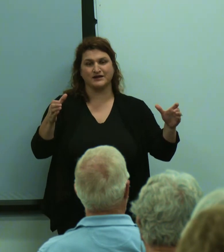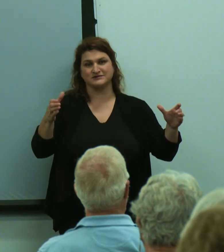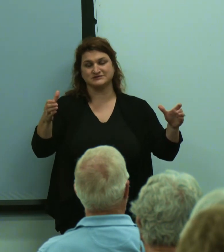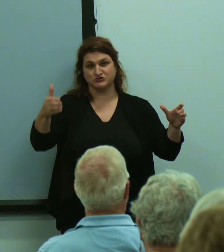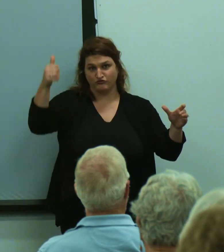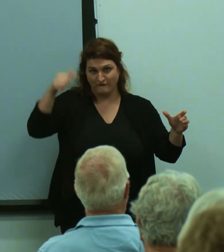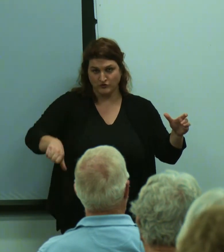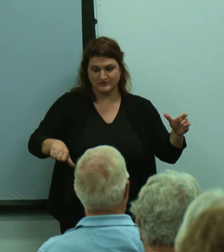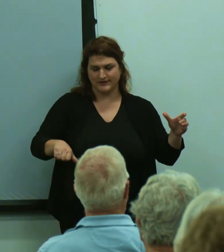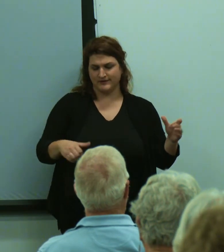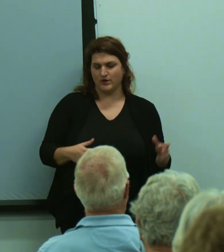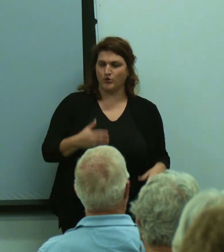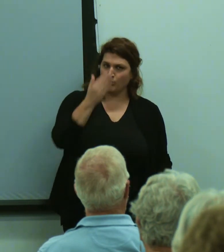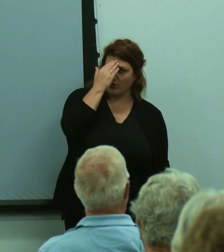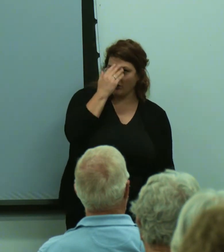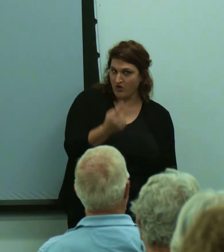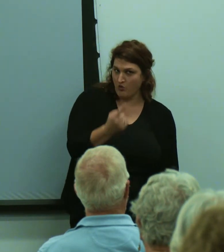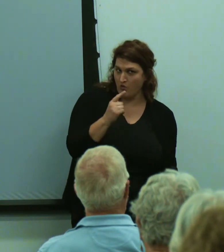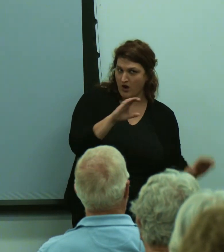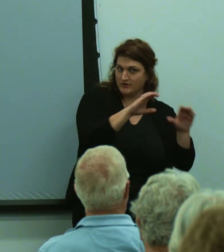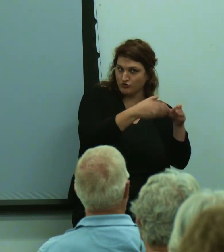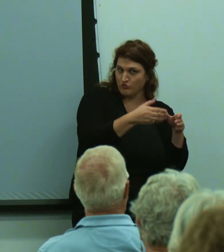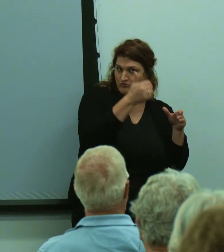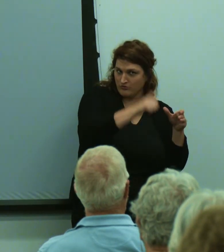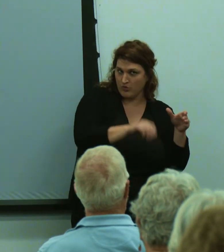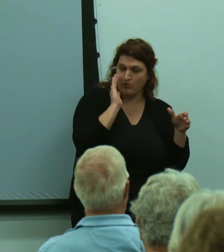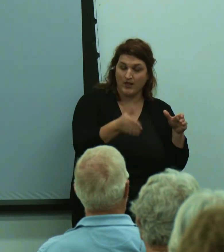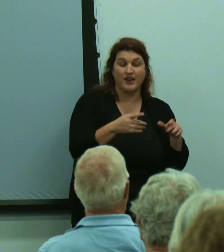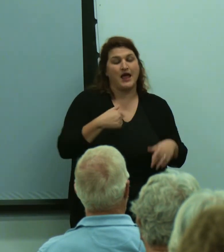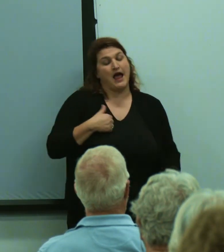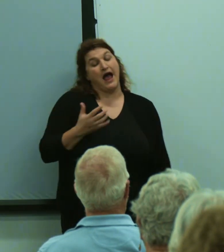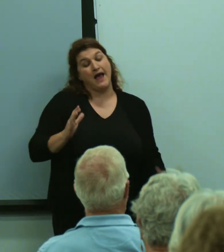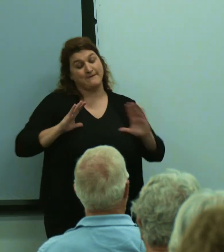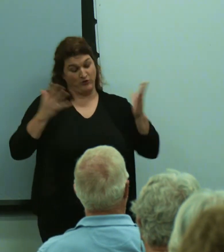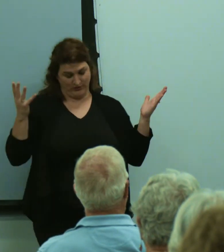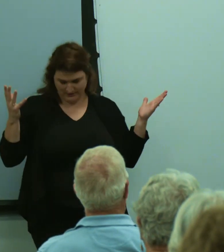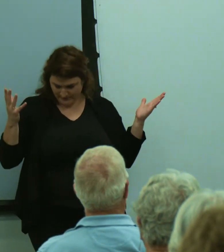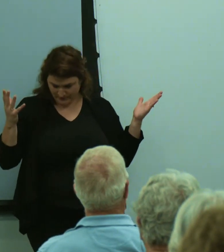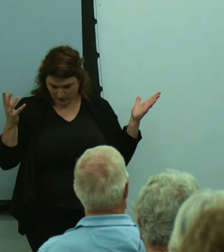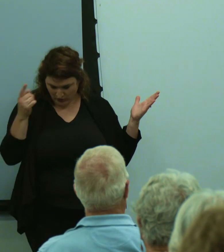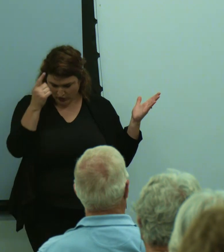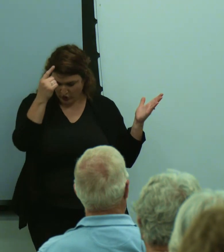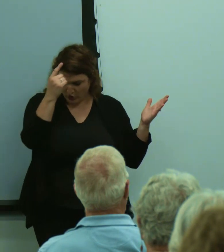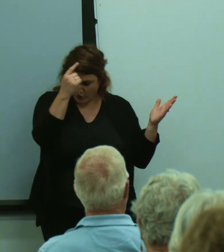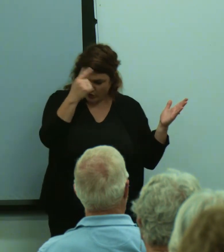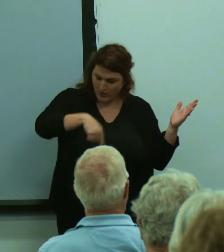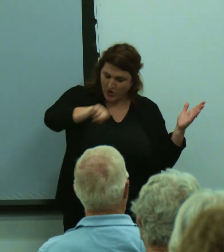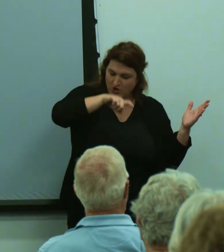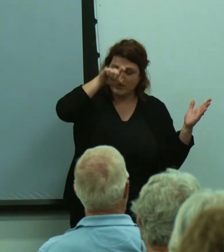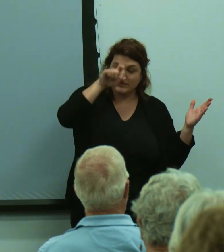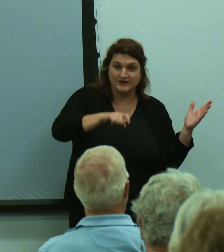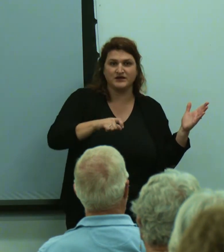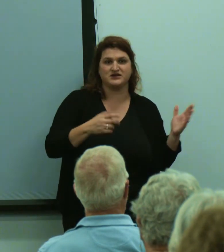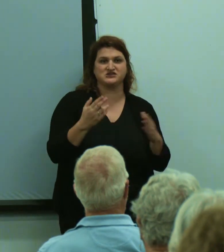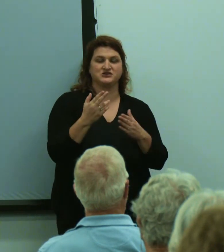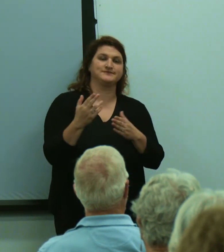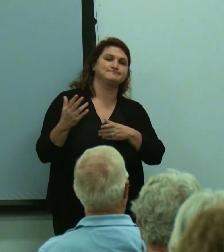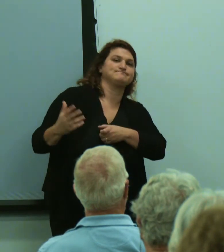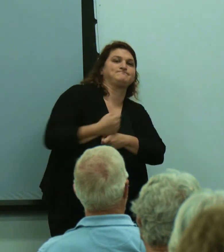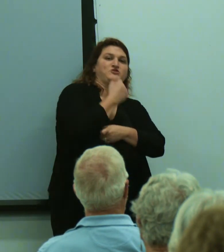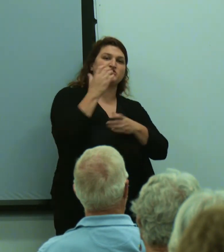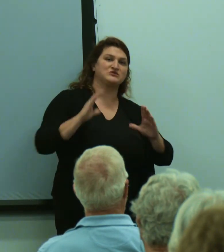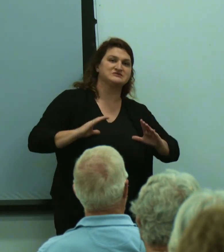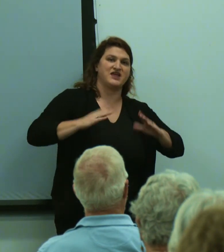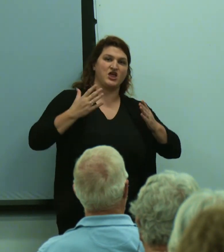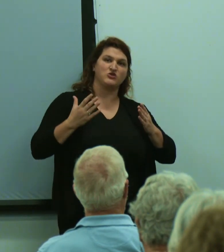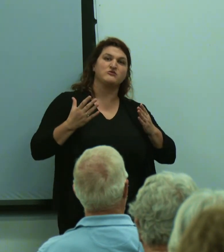I'm angry. We all ought to be angry. We all ought to let that anger drive us. And we got to get back to the time where